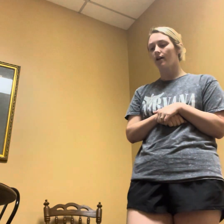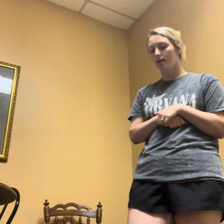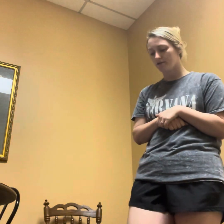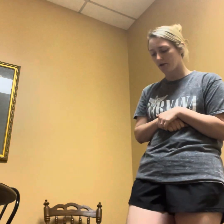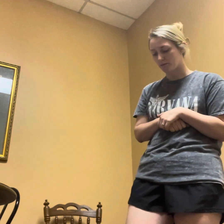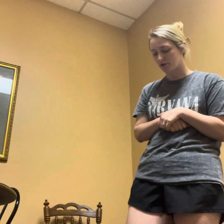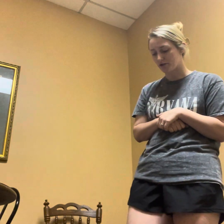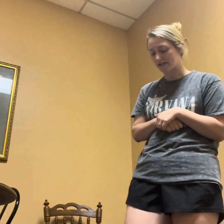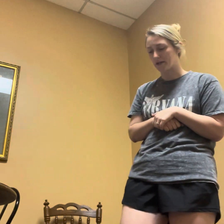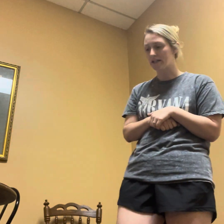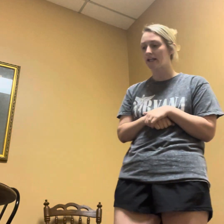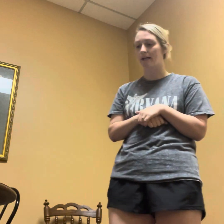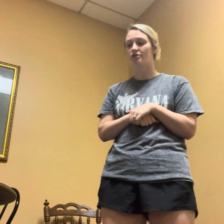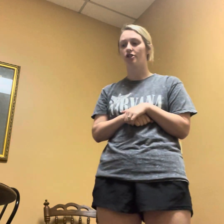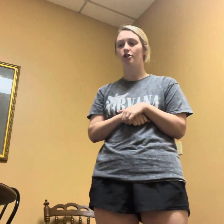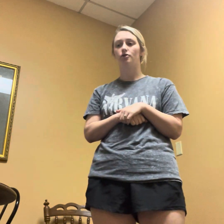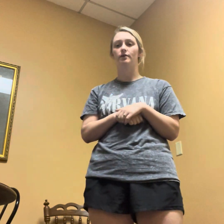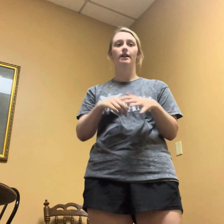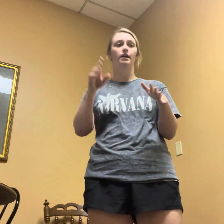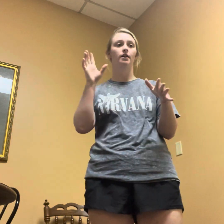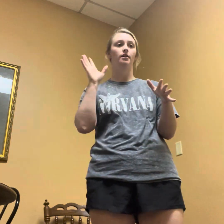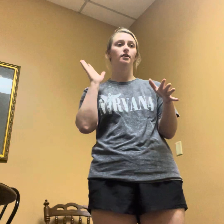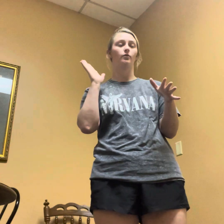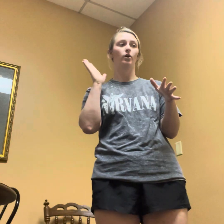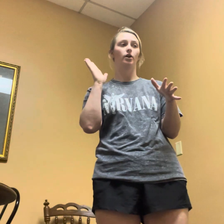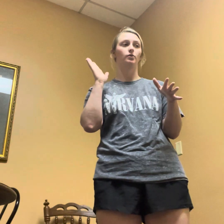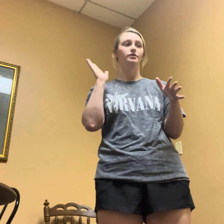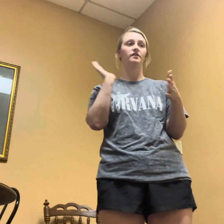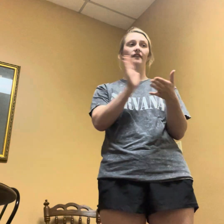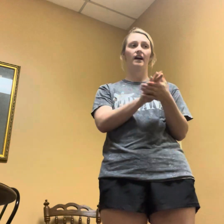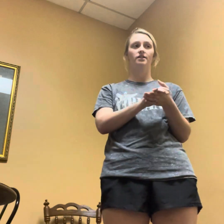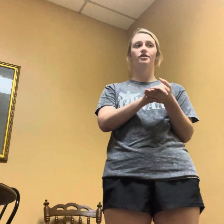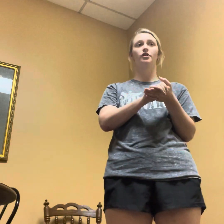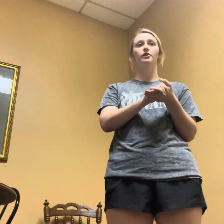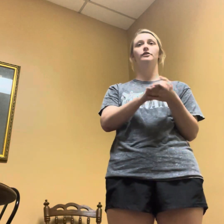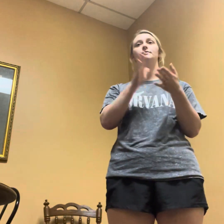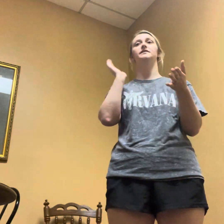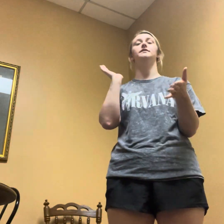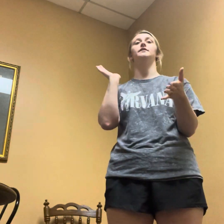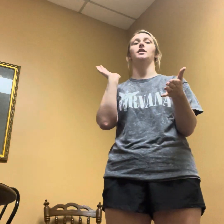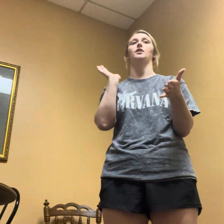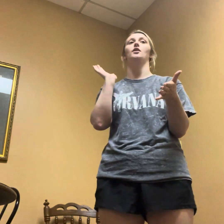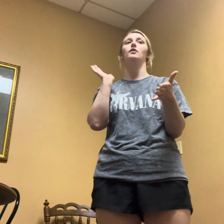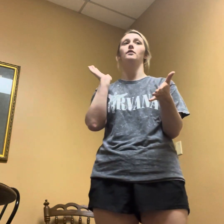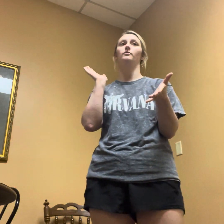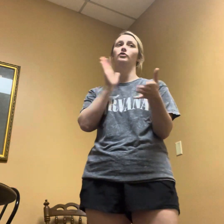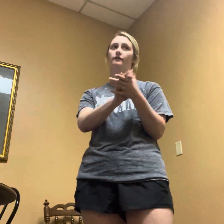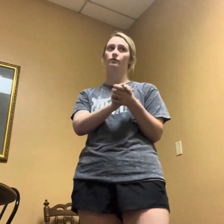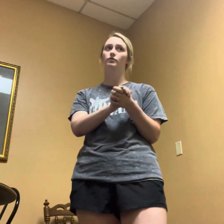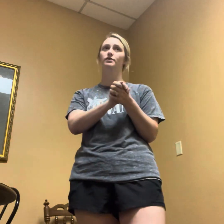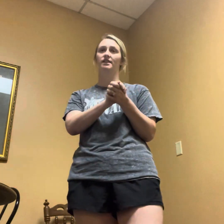So I'm going to explain the game to you, and we're going to divide into groups, and then we'll go over the rules and get